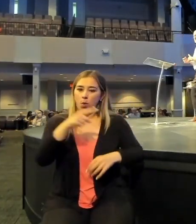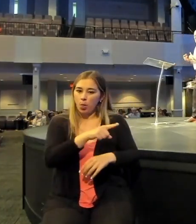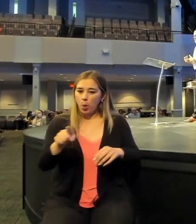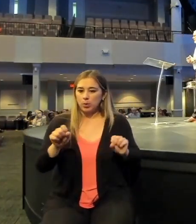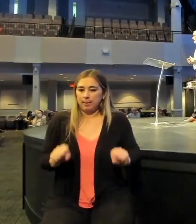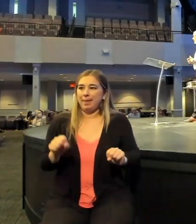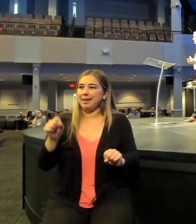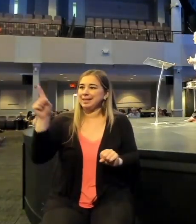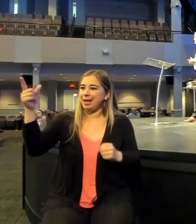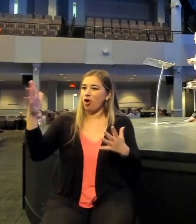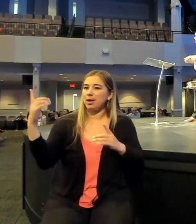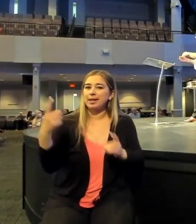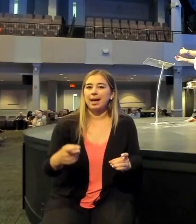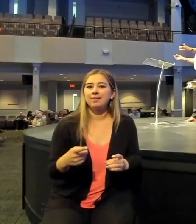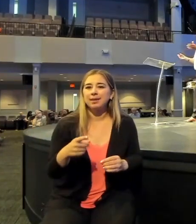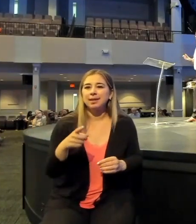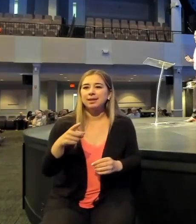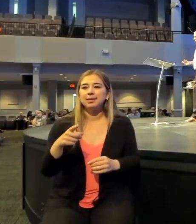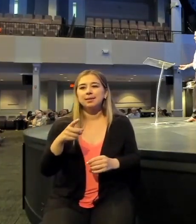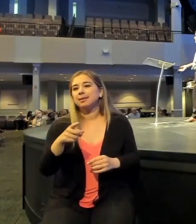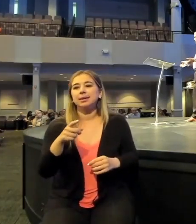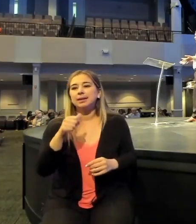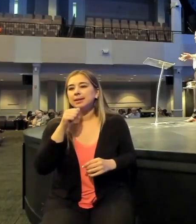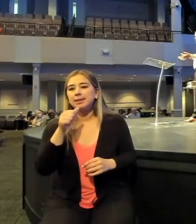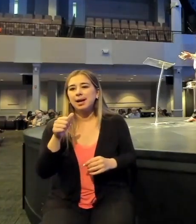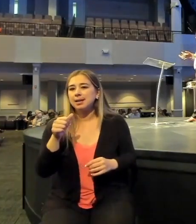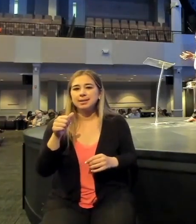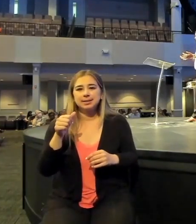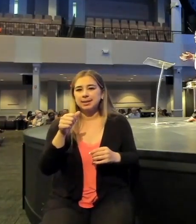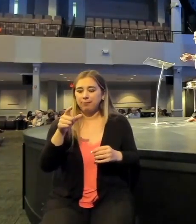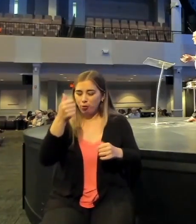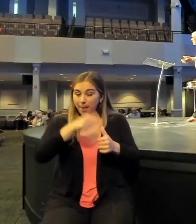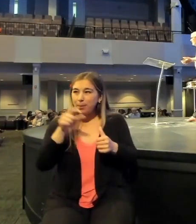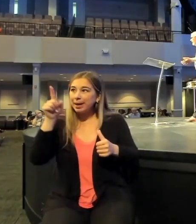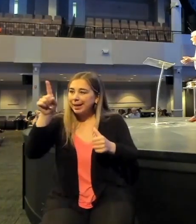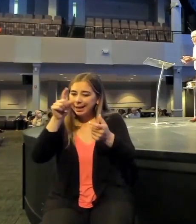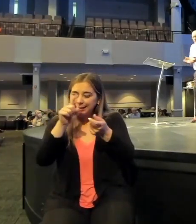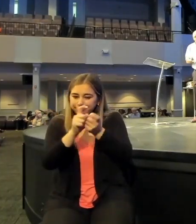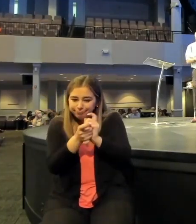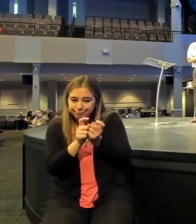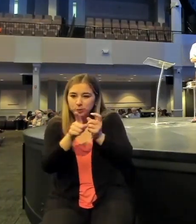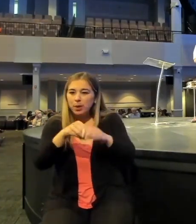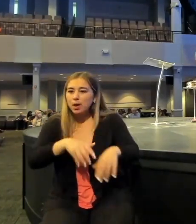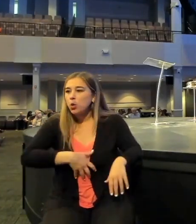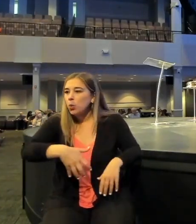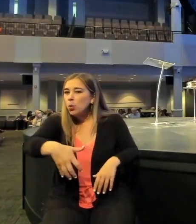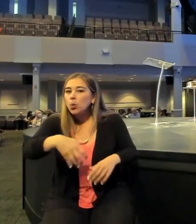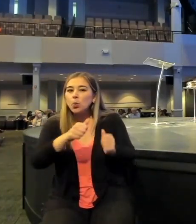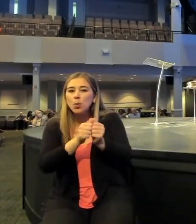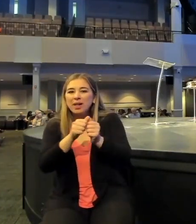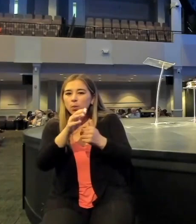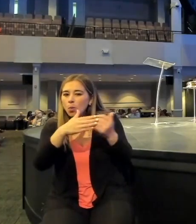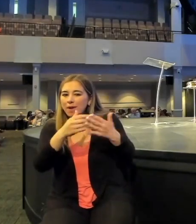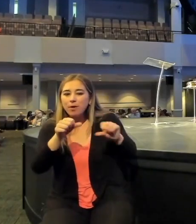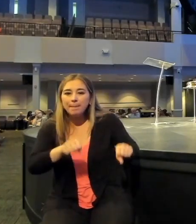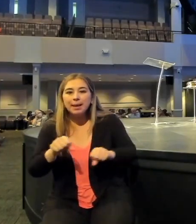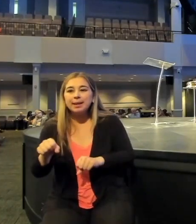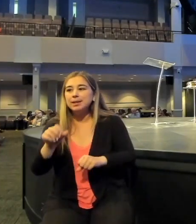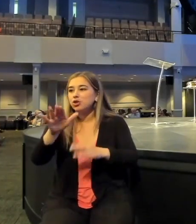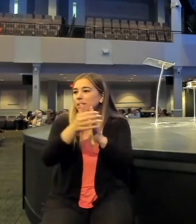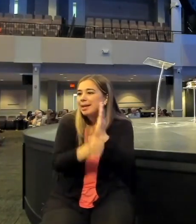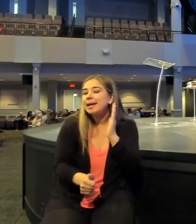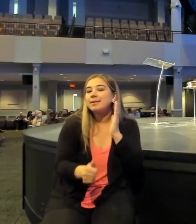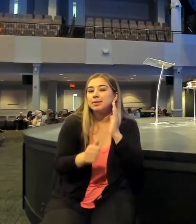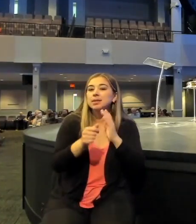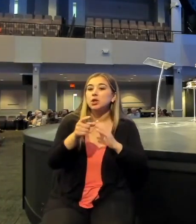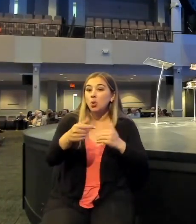He's given you. He doesn't just remove those from you. He shaped you in your mother's womb with the abilities that you have. And whatever gifts or